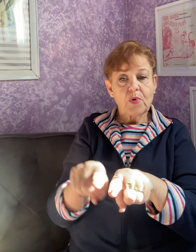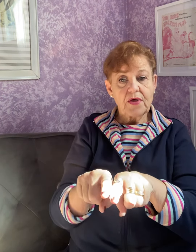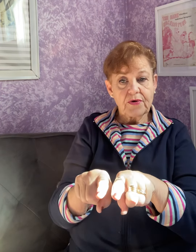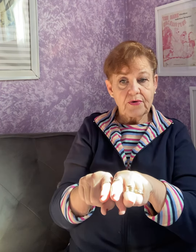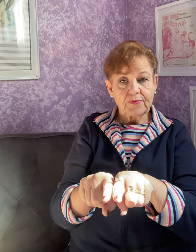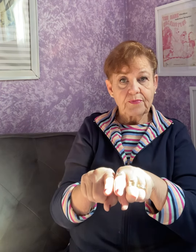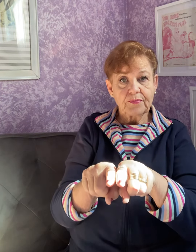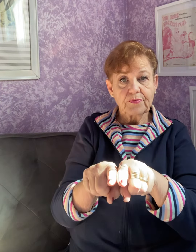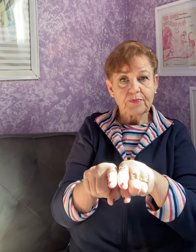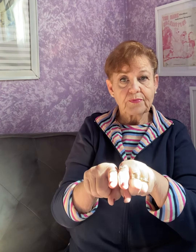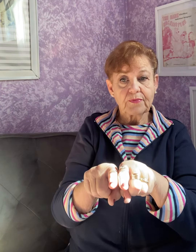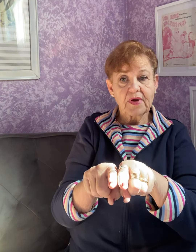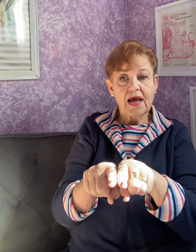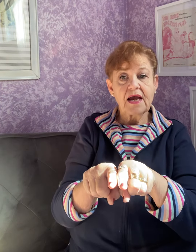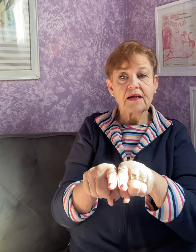brother. Okay?